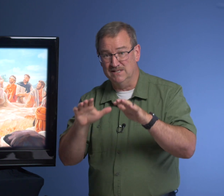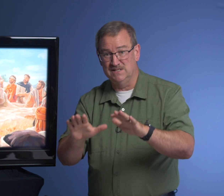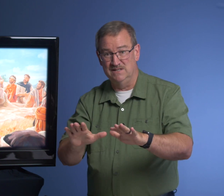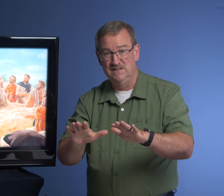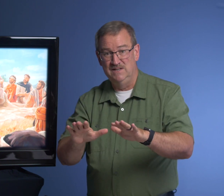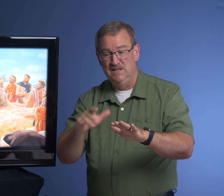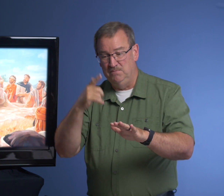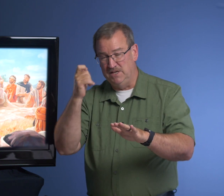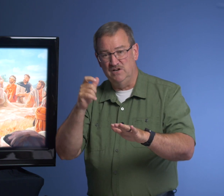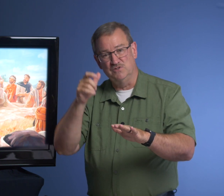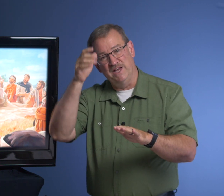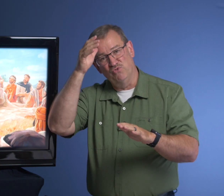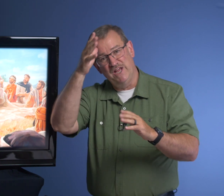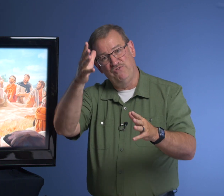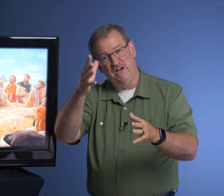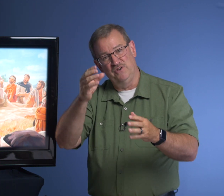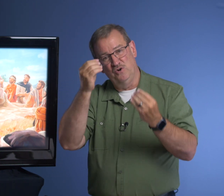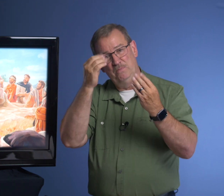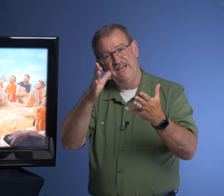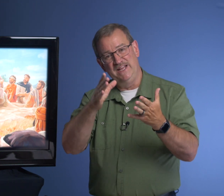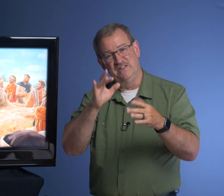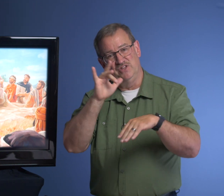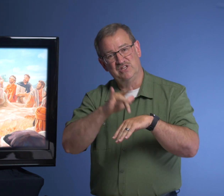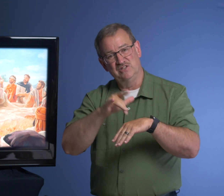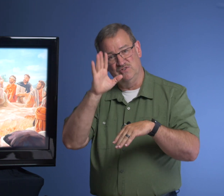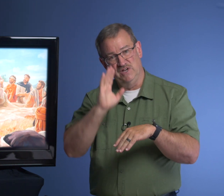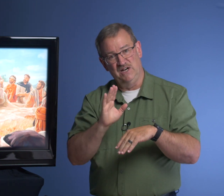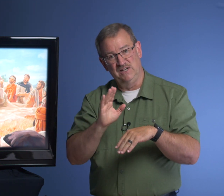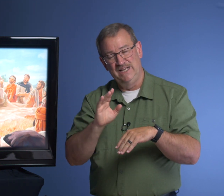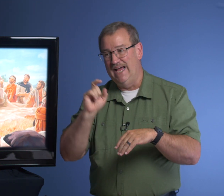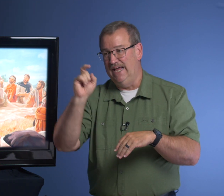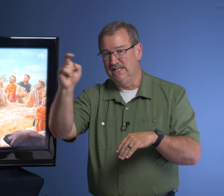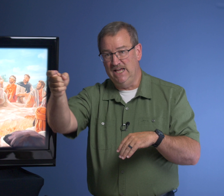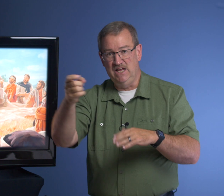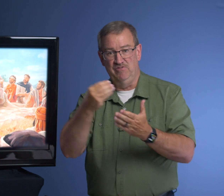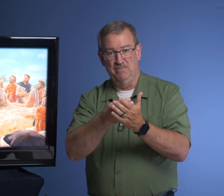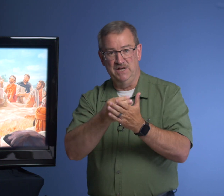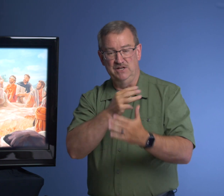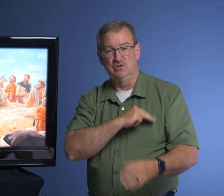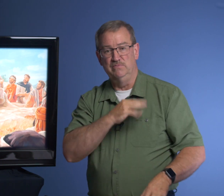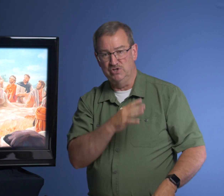blessed because my grandfather obeyed the touch of God and gave the money to the